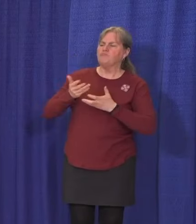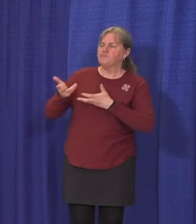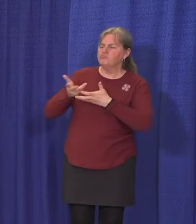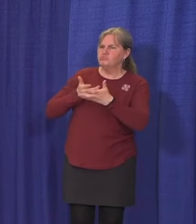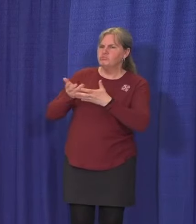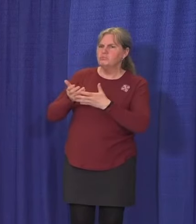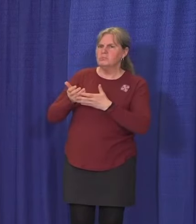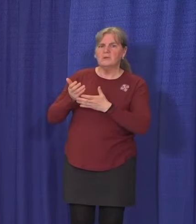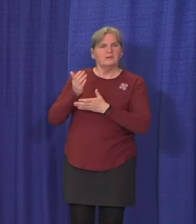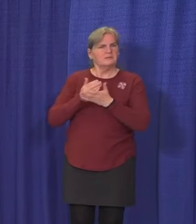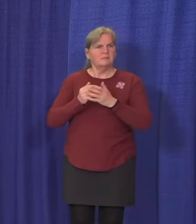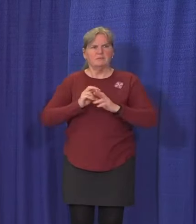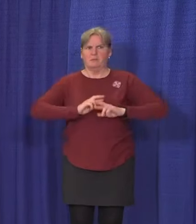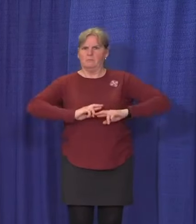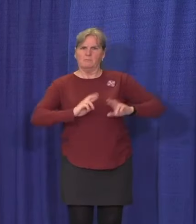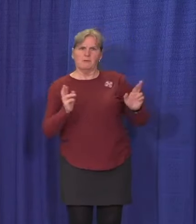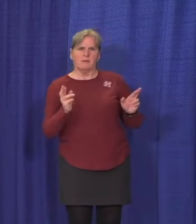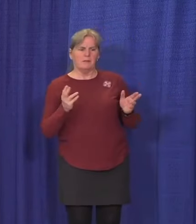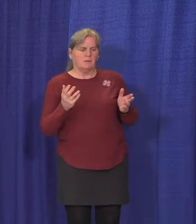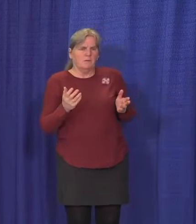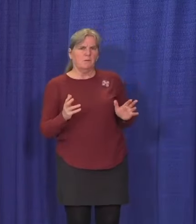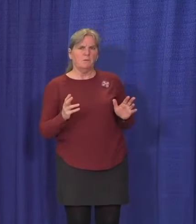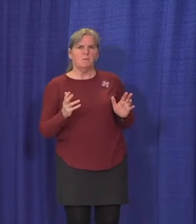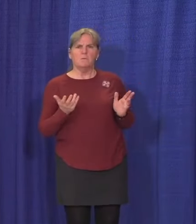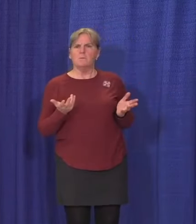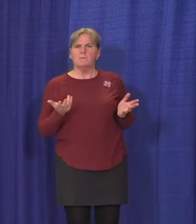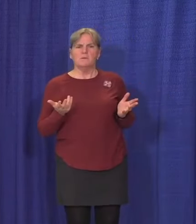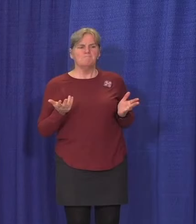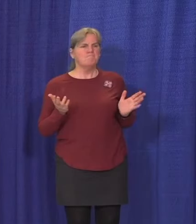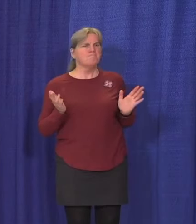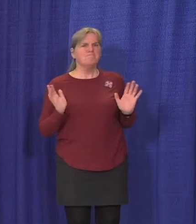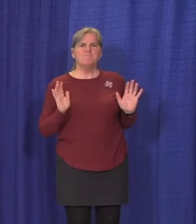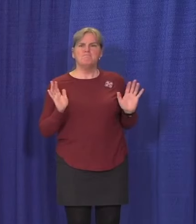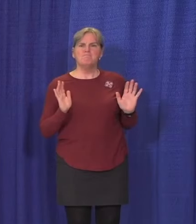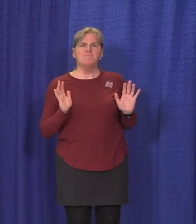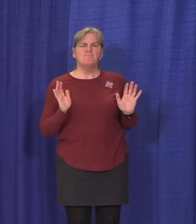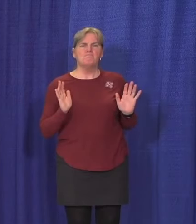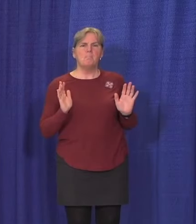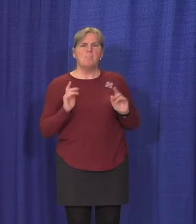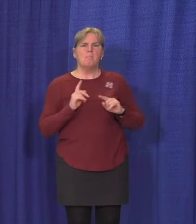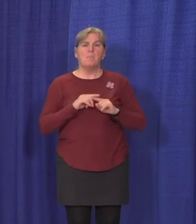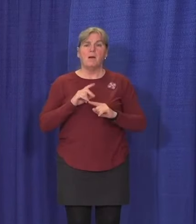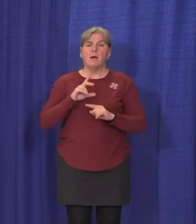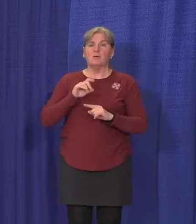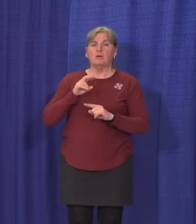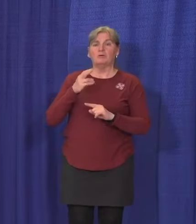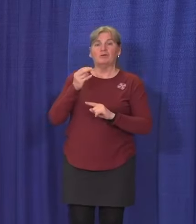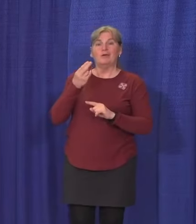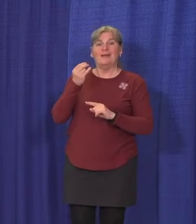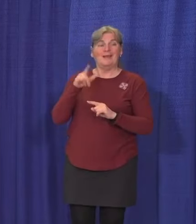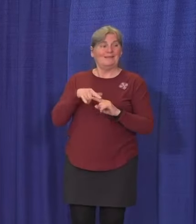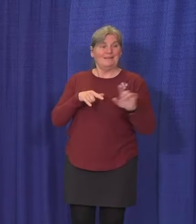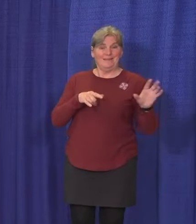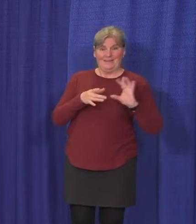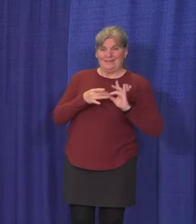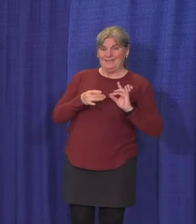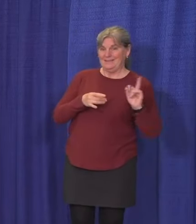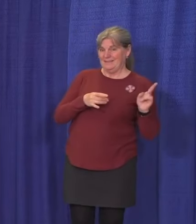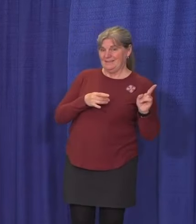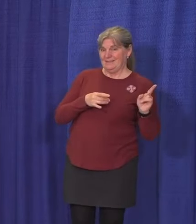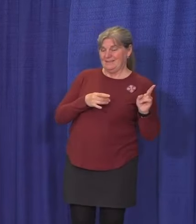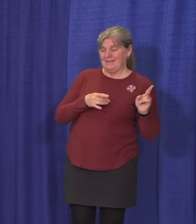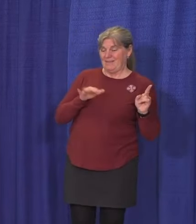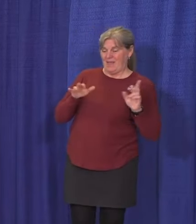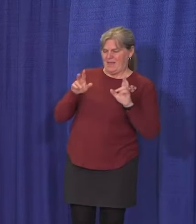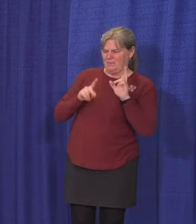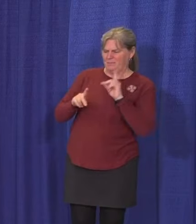not prepared to be vaccinated for whatever choice, but as Dr. Hanley spoke earlier about the